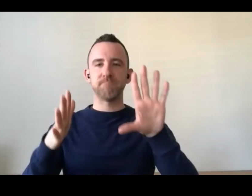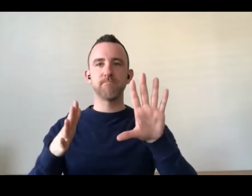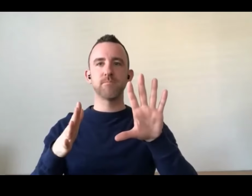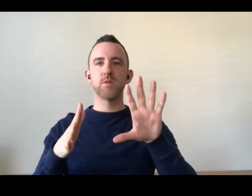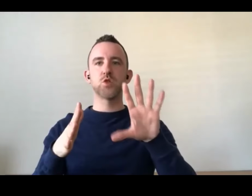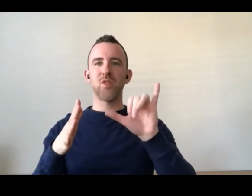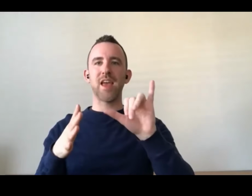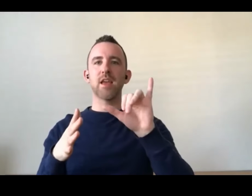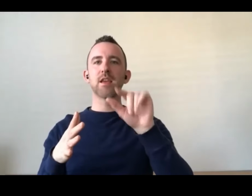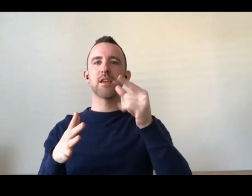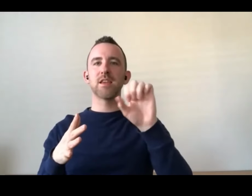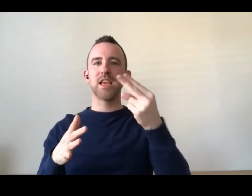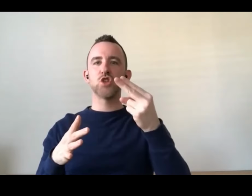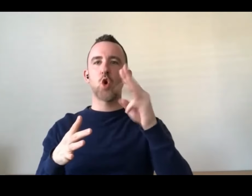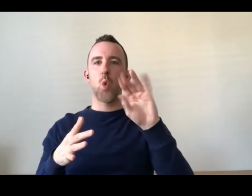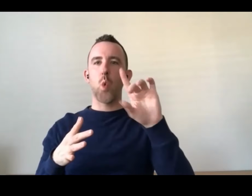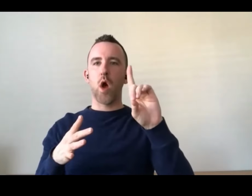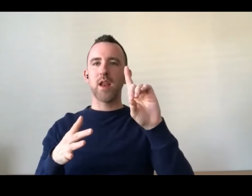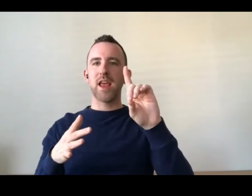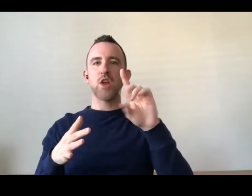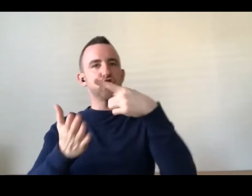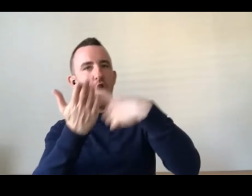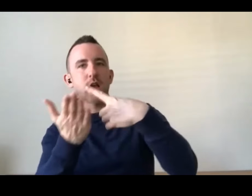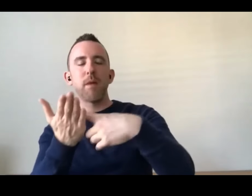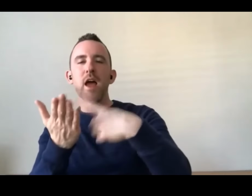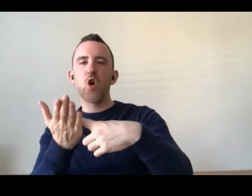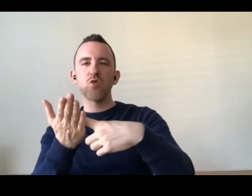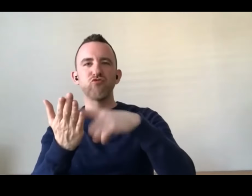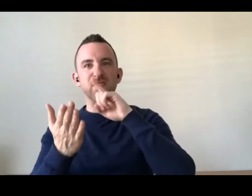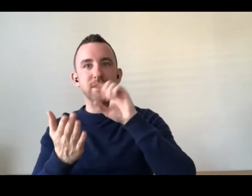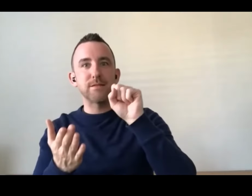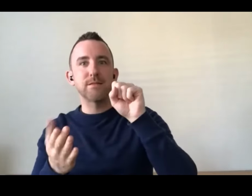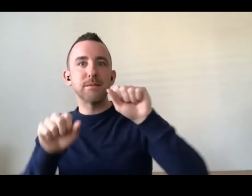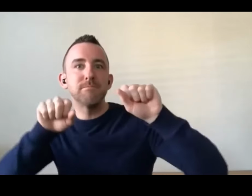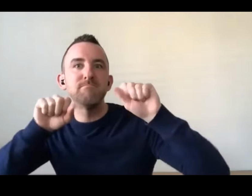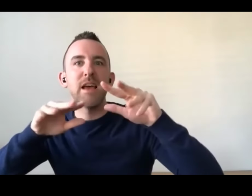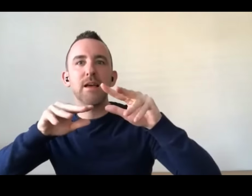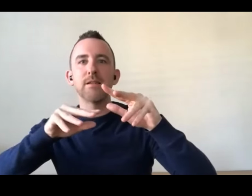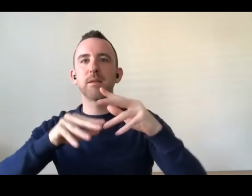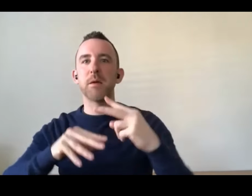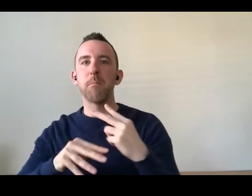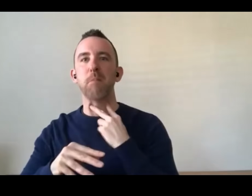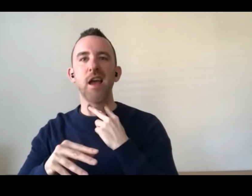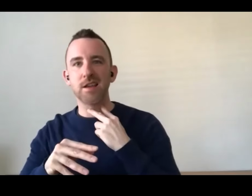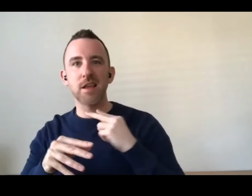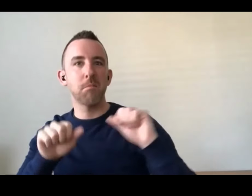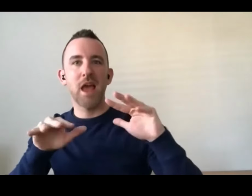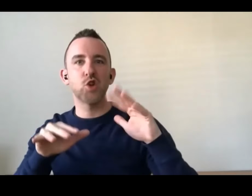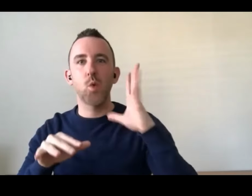GISH wand and let's talk about the spellbinding level of magic we're about to experience.